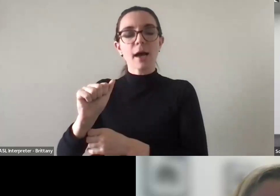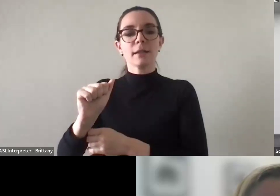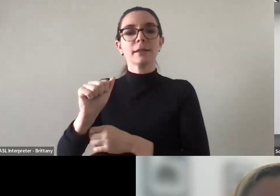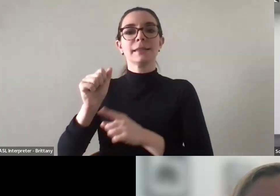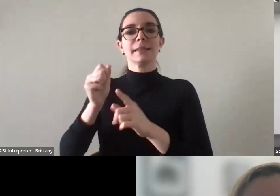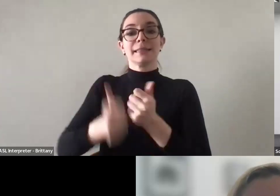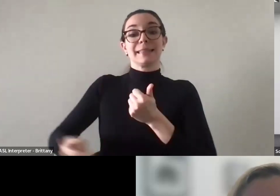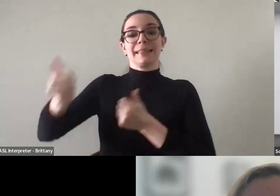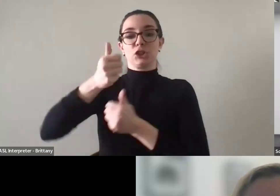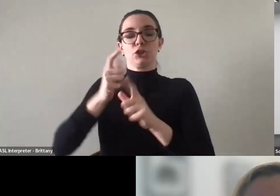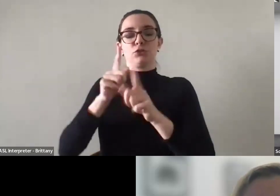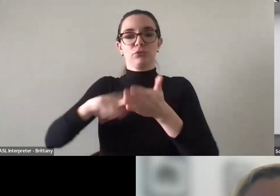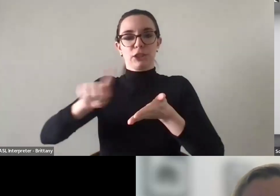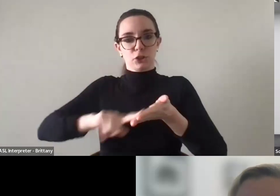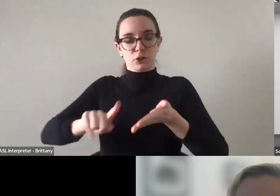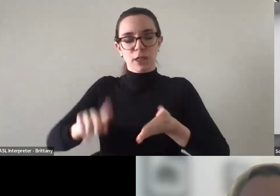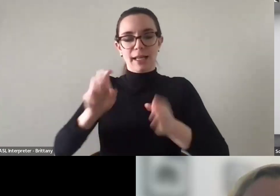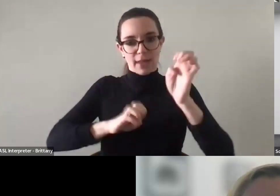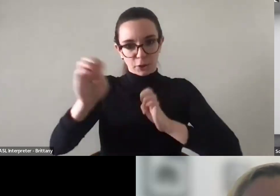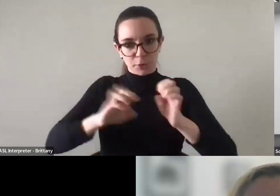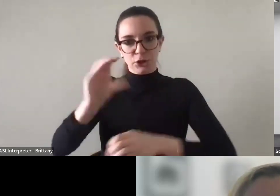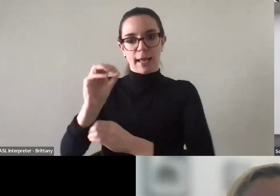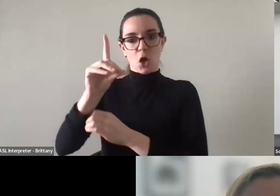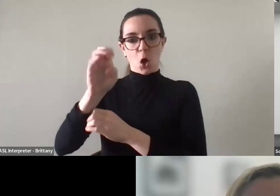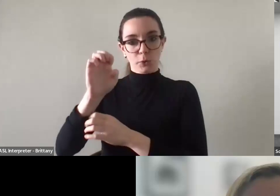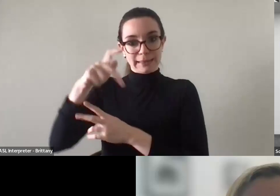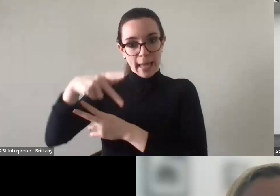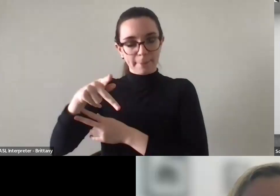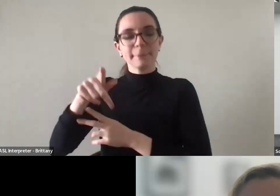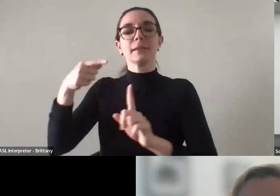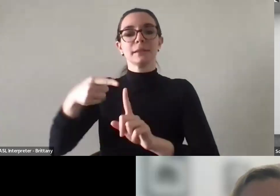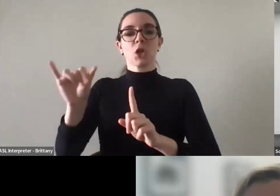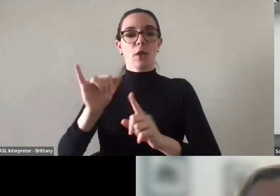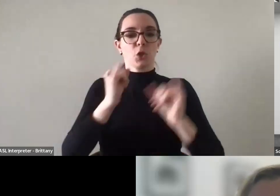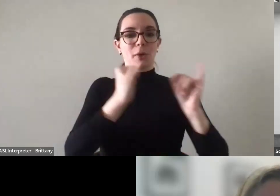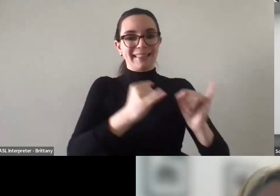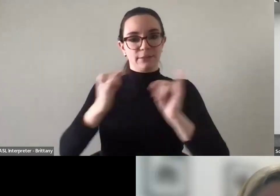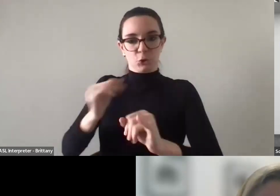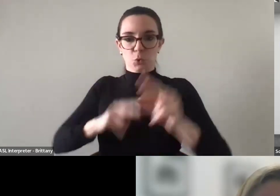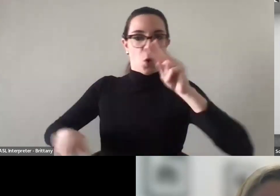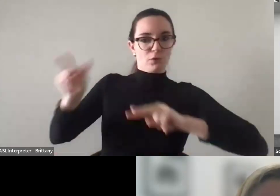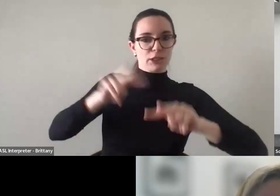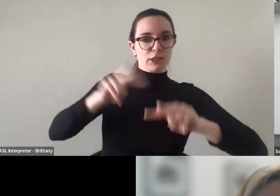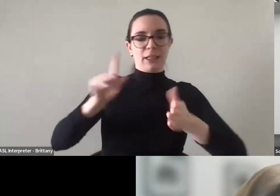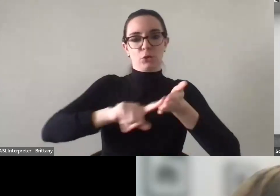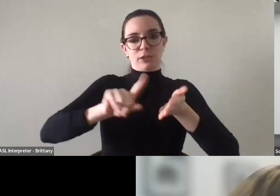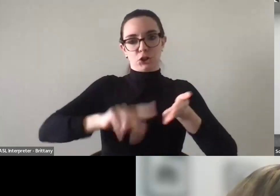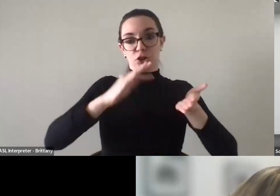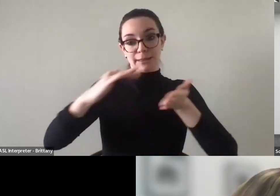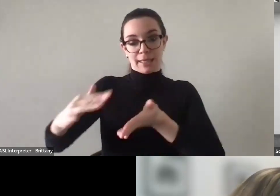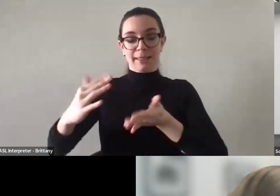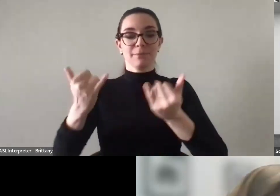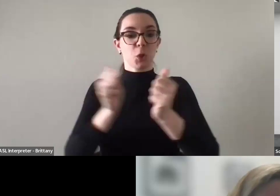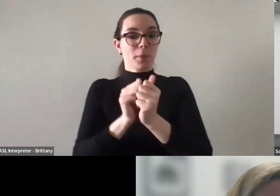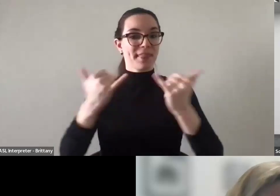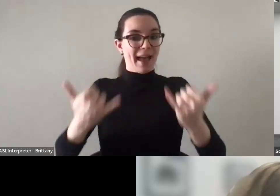and evaluation at ODEP, and he is also the individual overseeing the study. So with that, I will